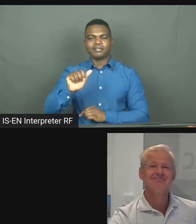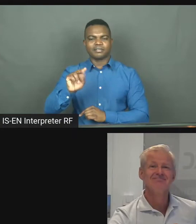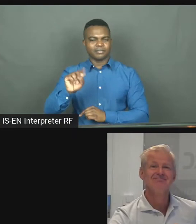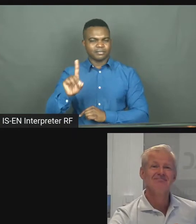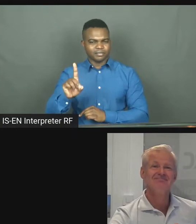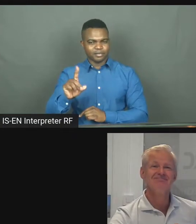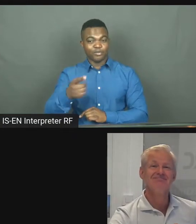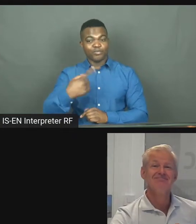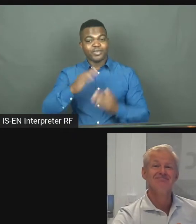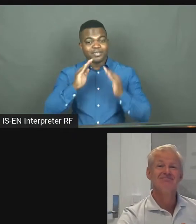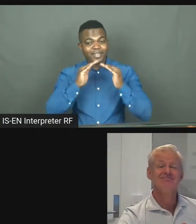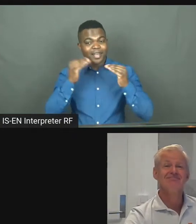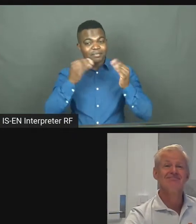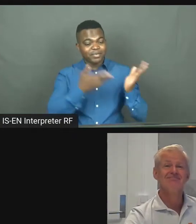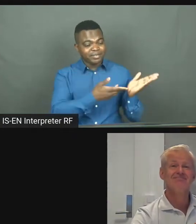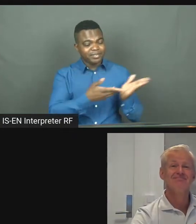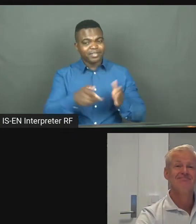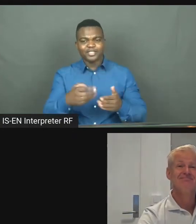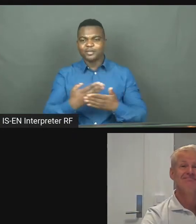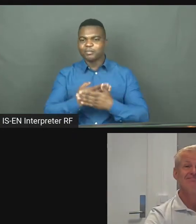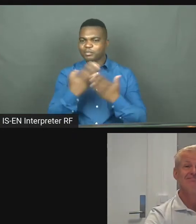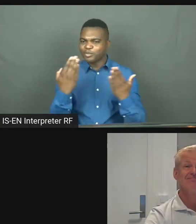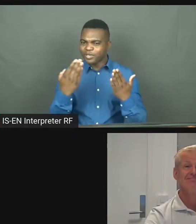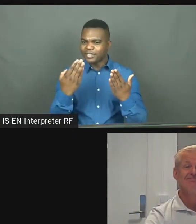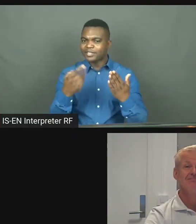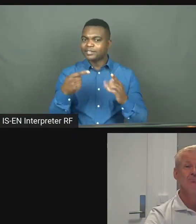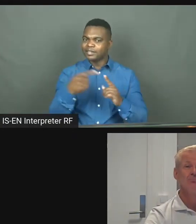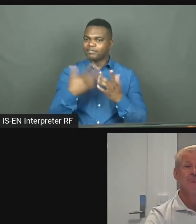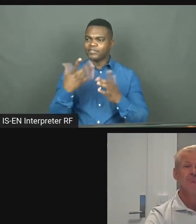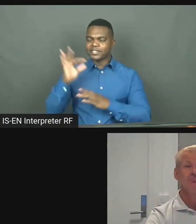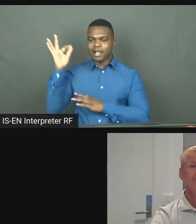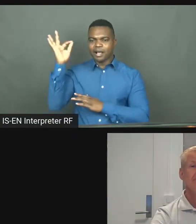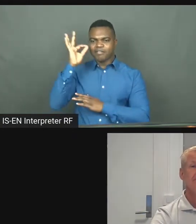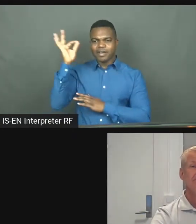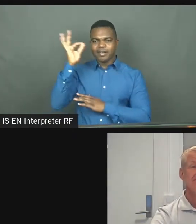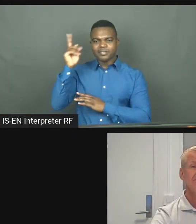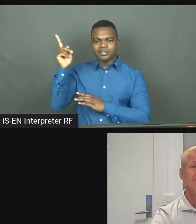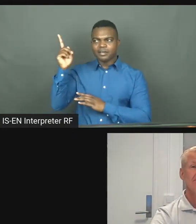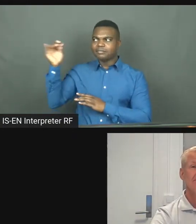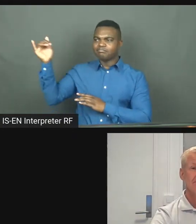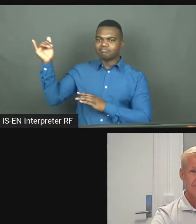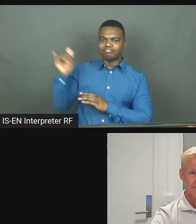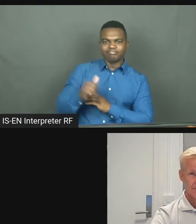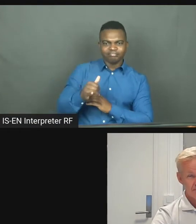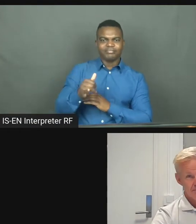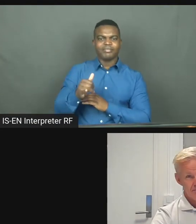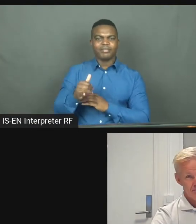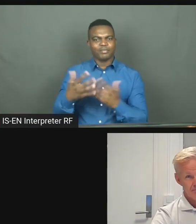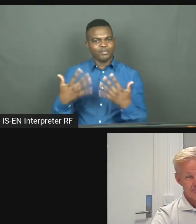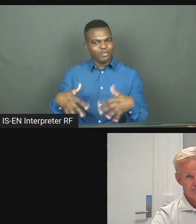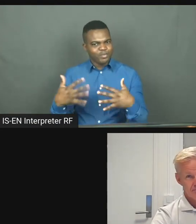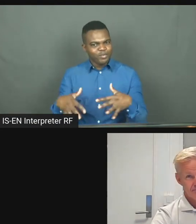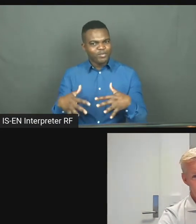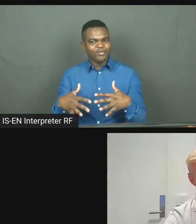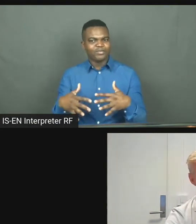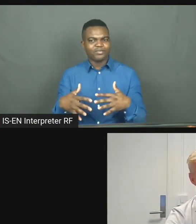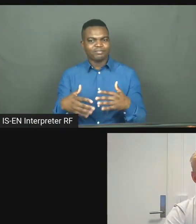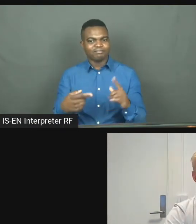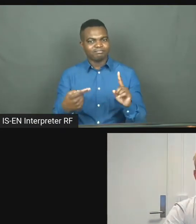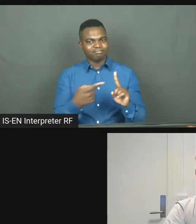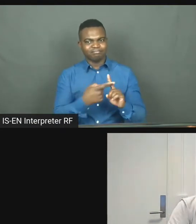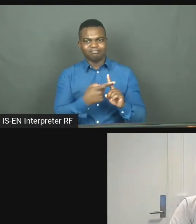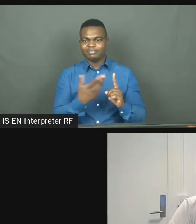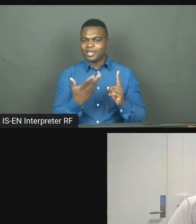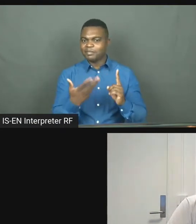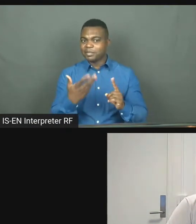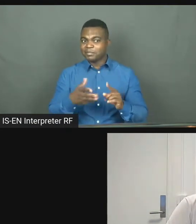to us today in his capacity as the recently appointed eminent person for the grand bargain. So we're